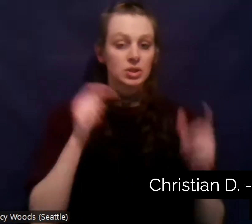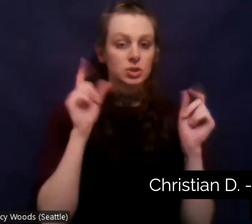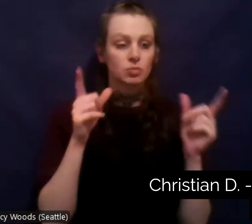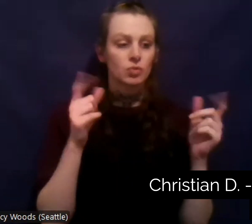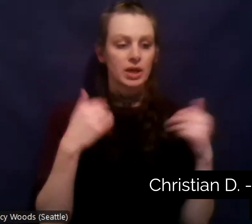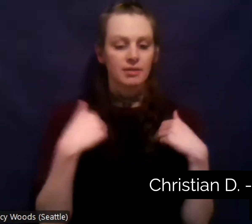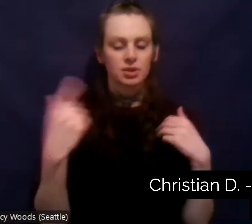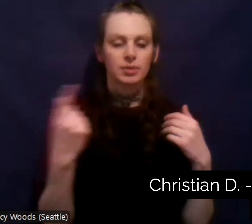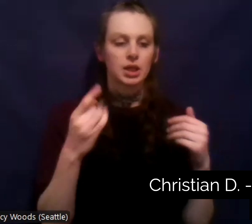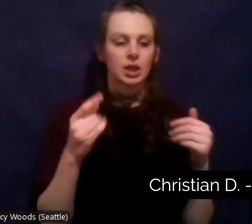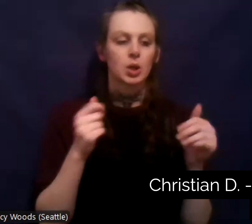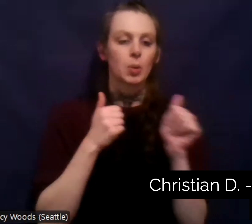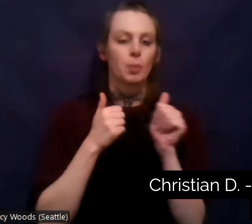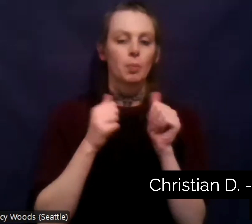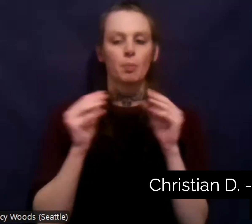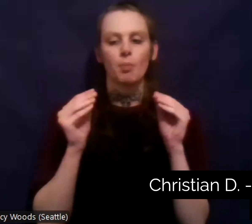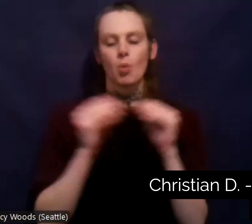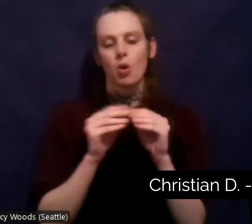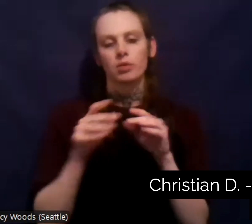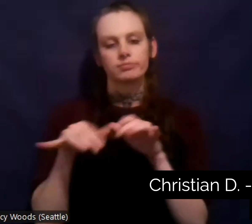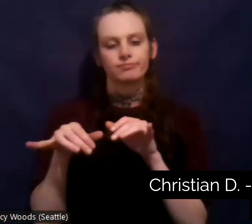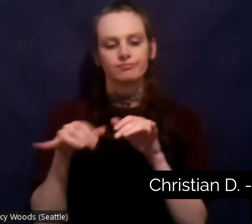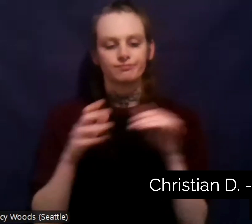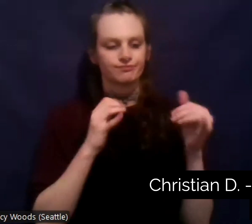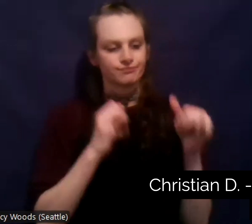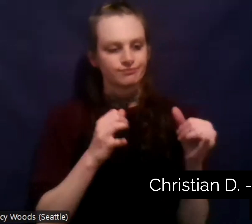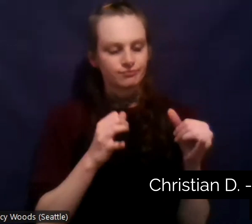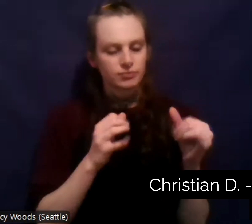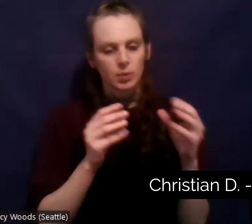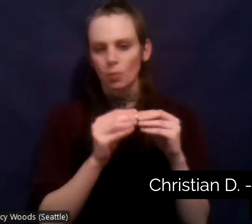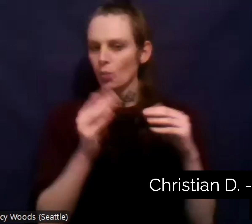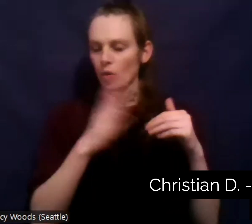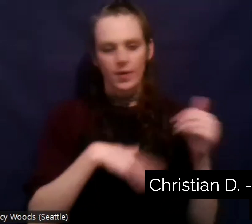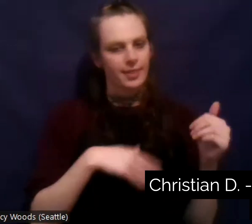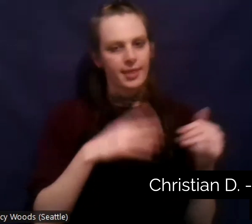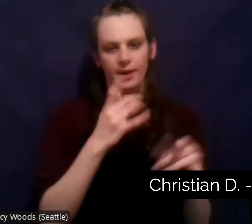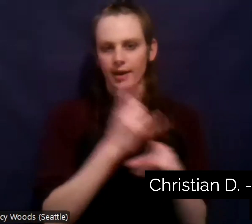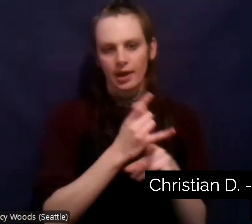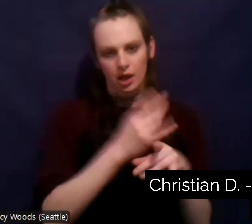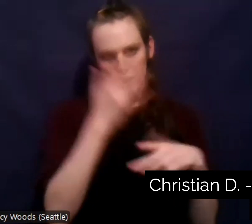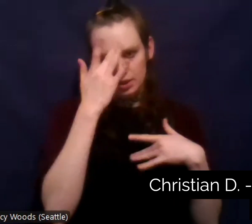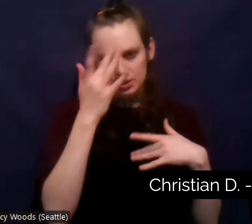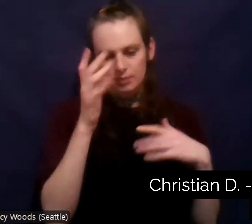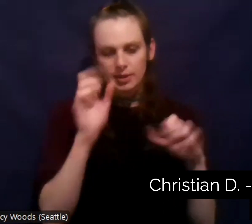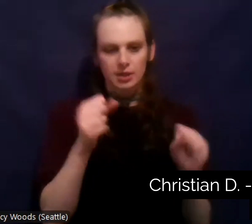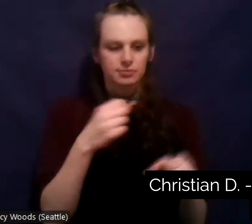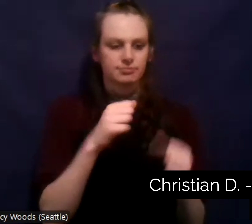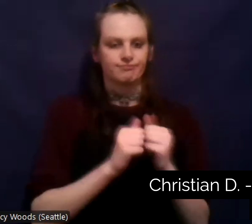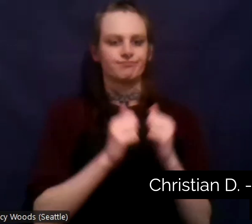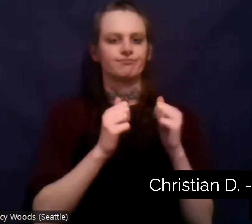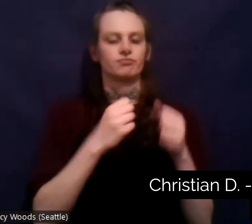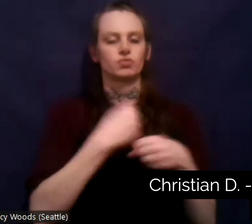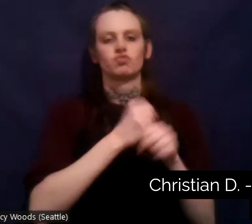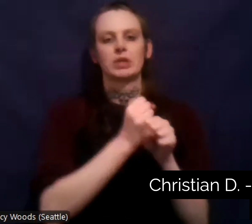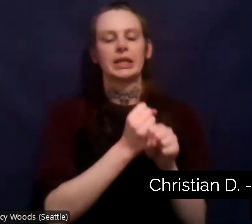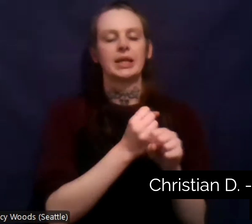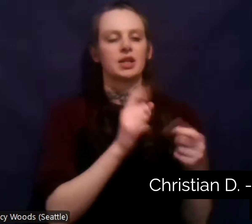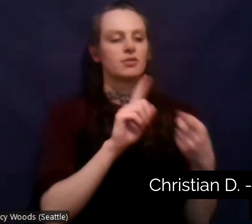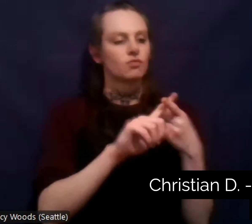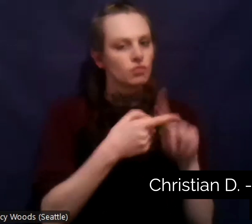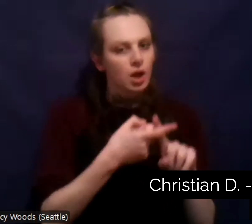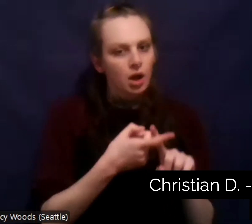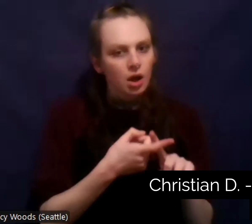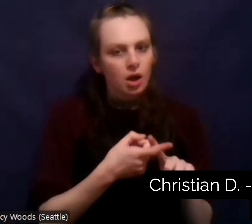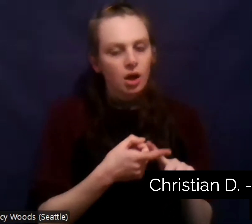just alcoholism. It's and you start building up friendships, really deep friendships. Like I